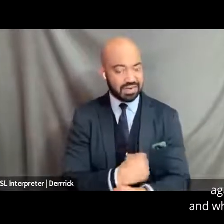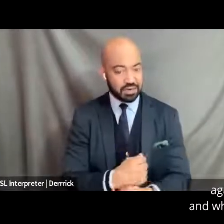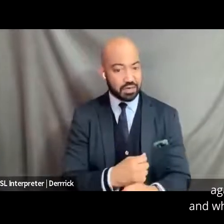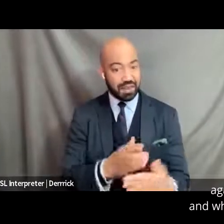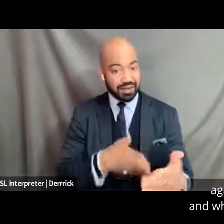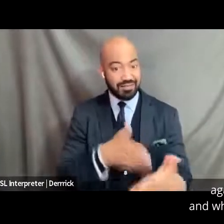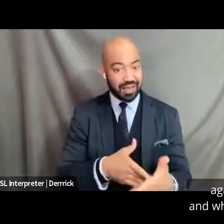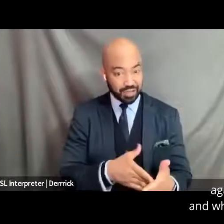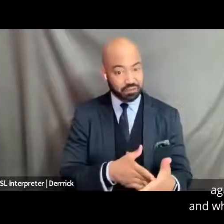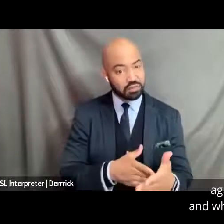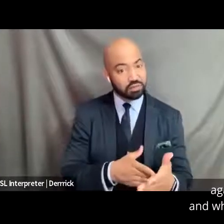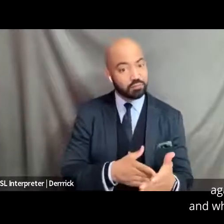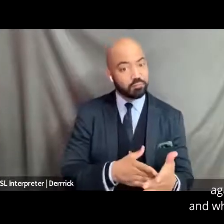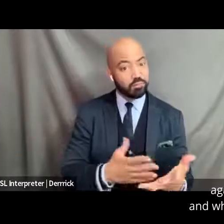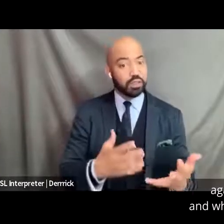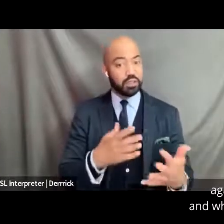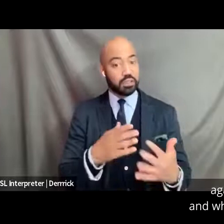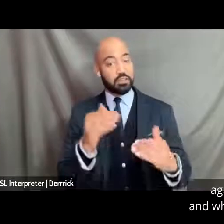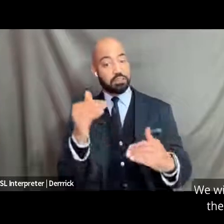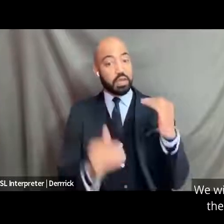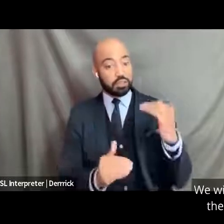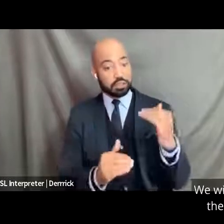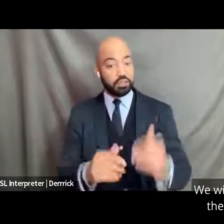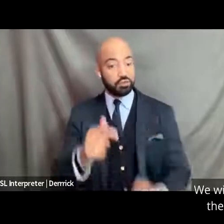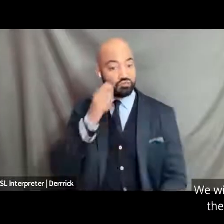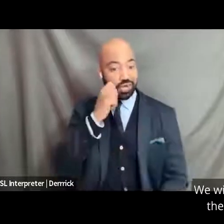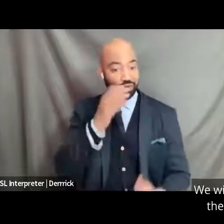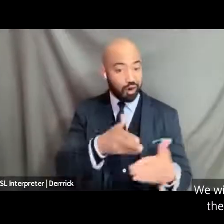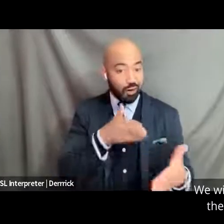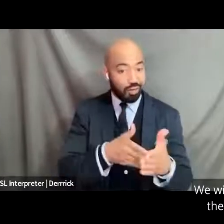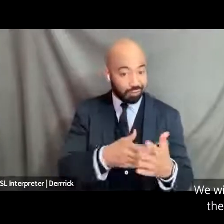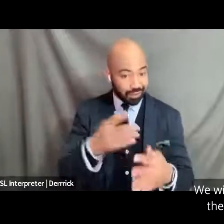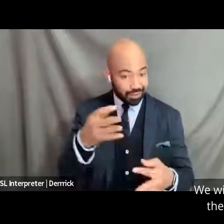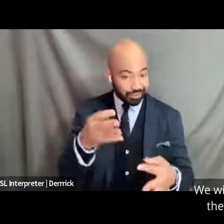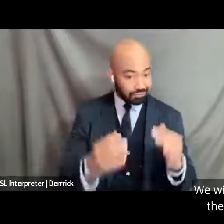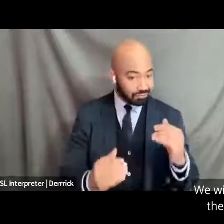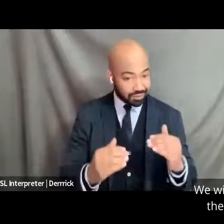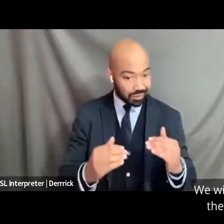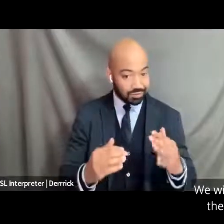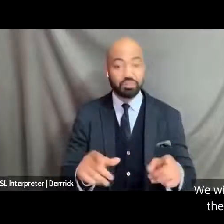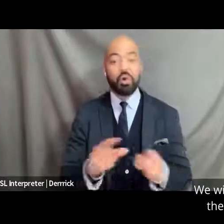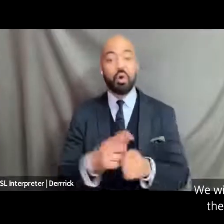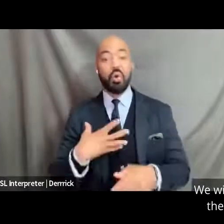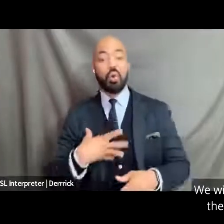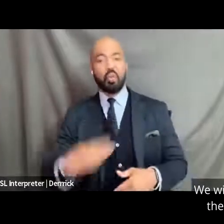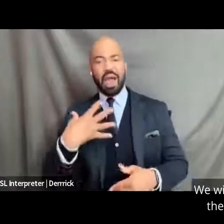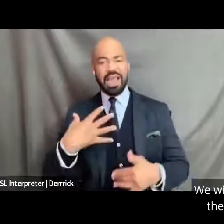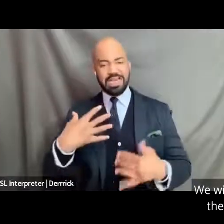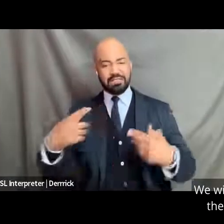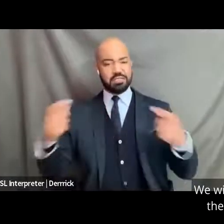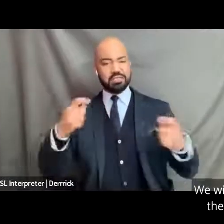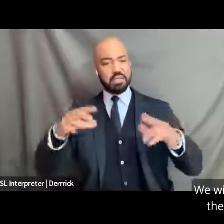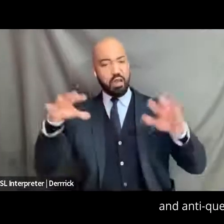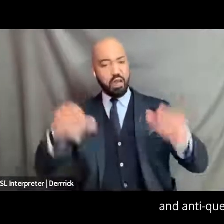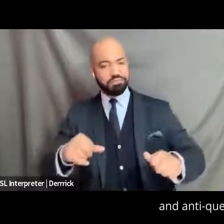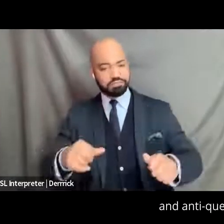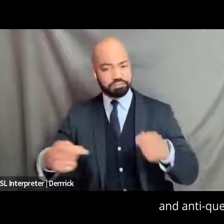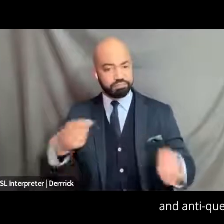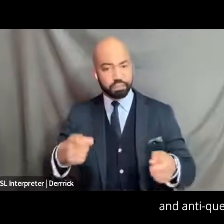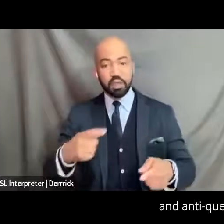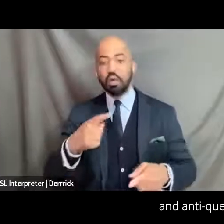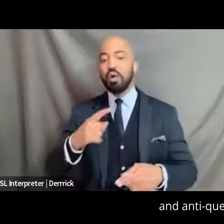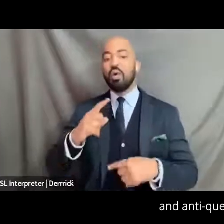injustice and white supremacist harms we will keep fighting against the harms of misogyny and